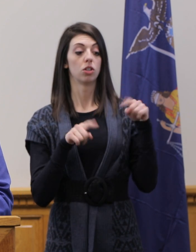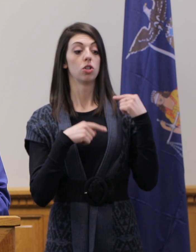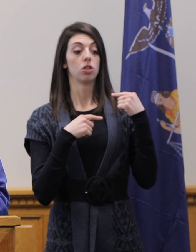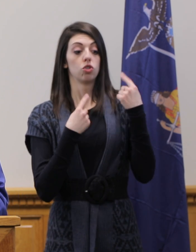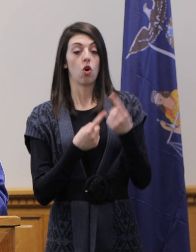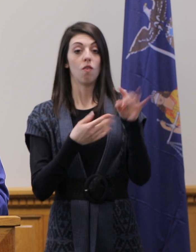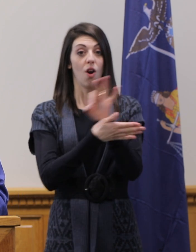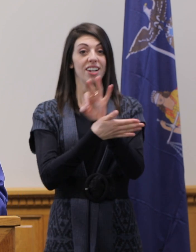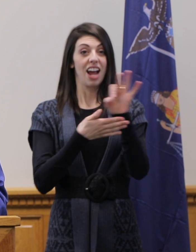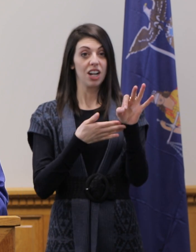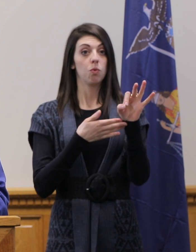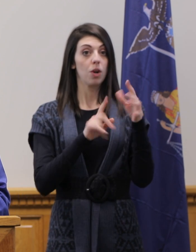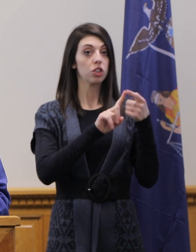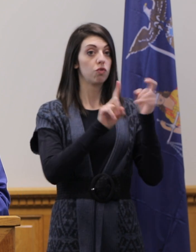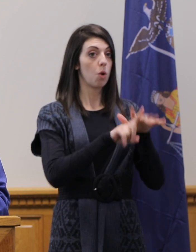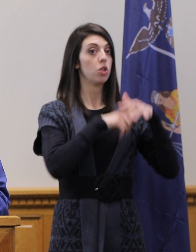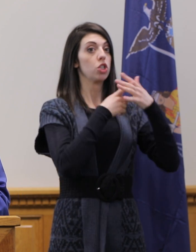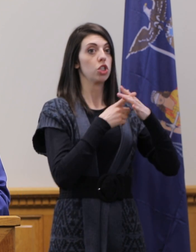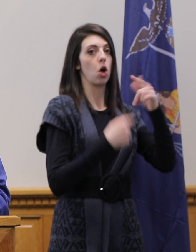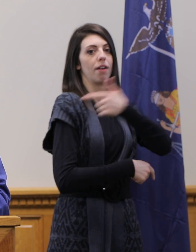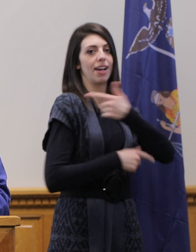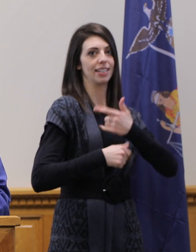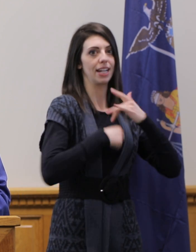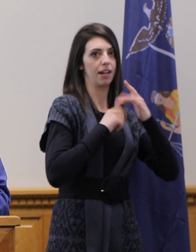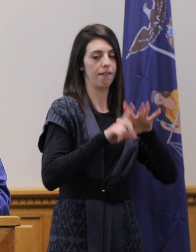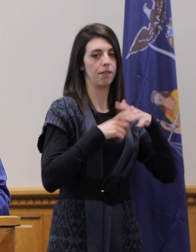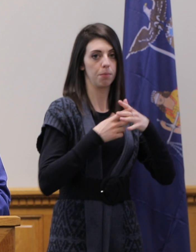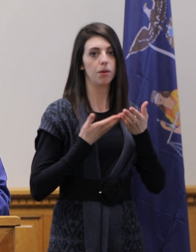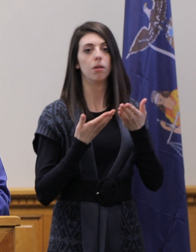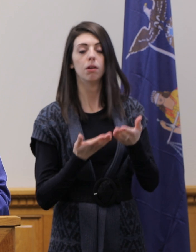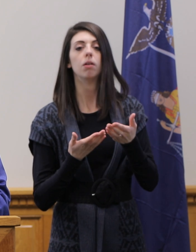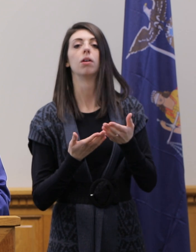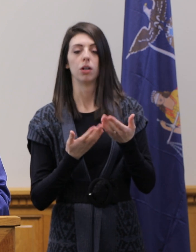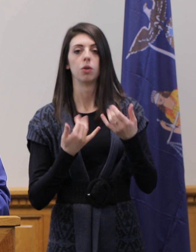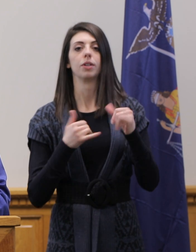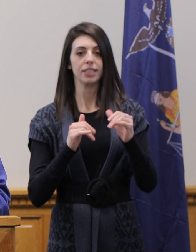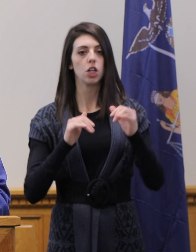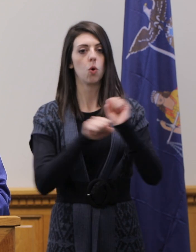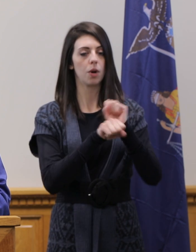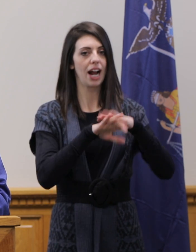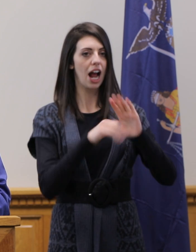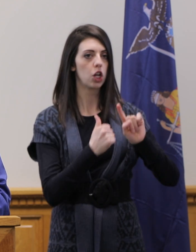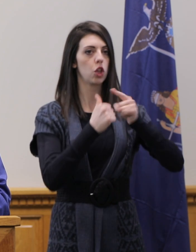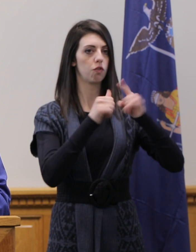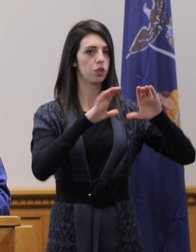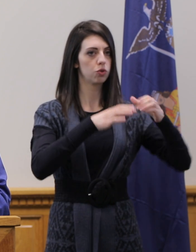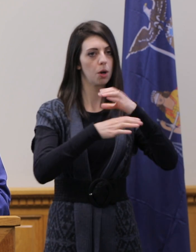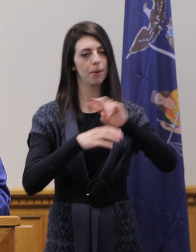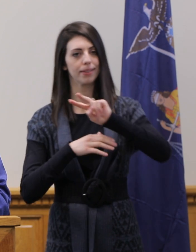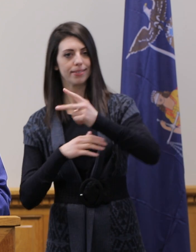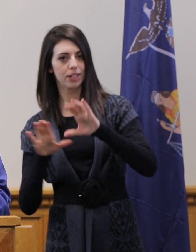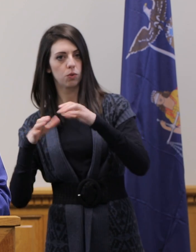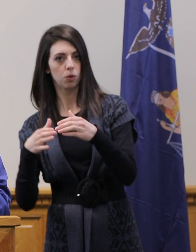rollout, and we are still providing first dose vaccine to people in the first two priority groups. As we start to see